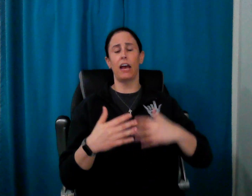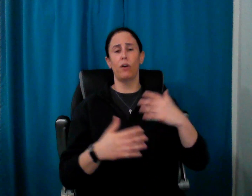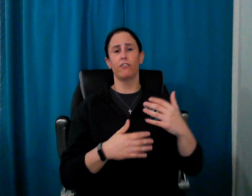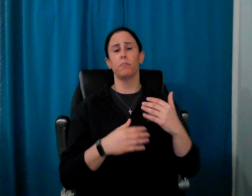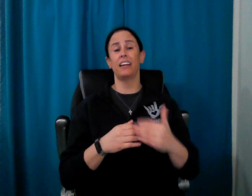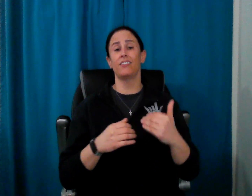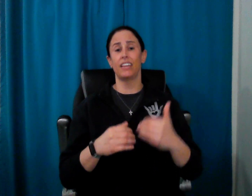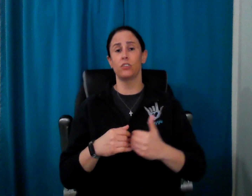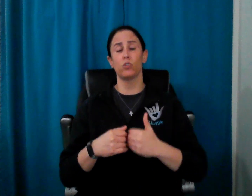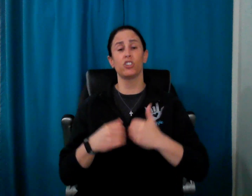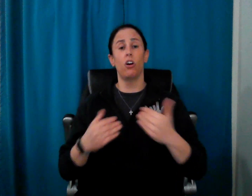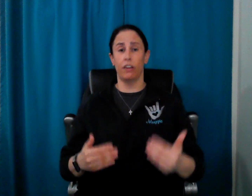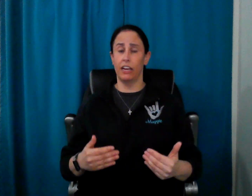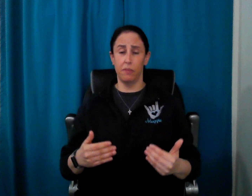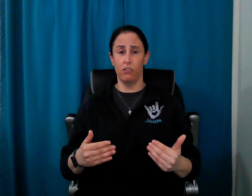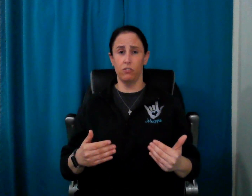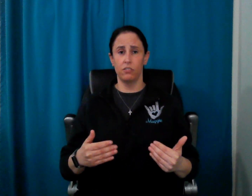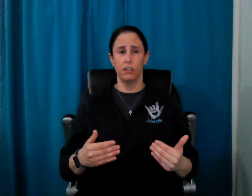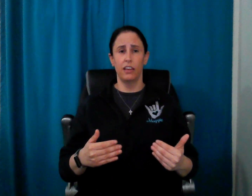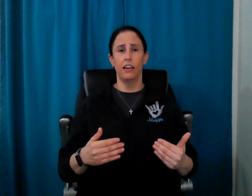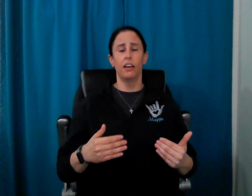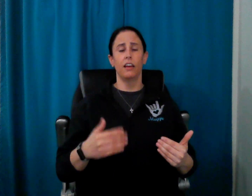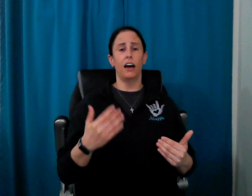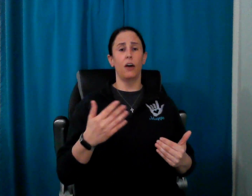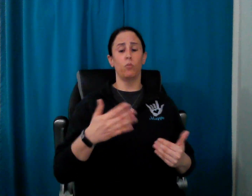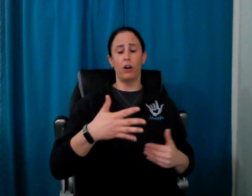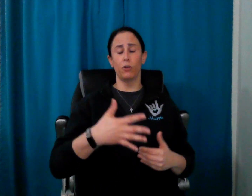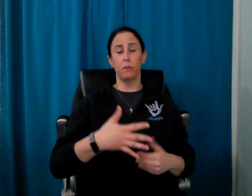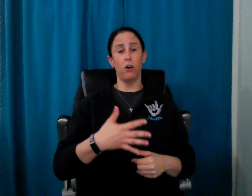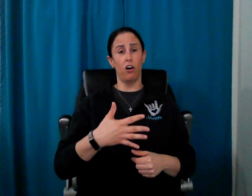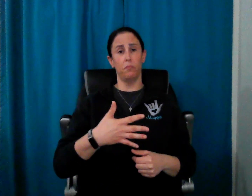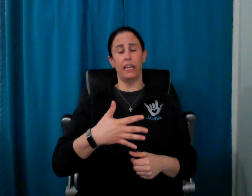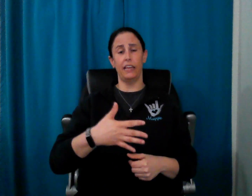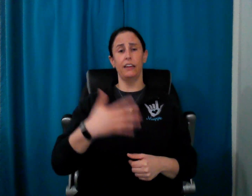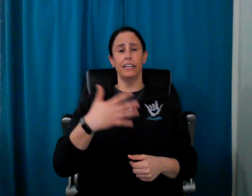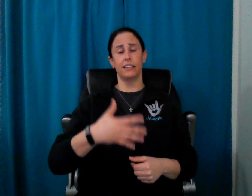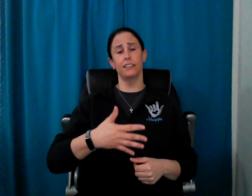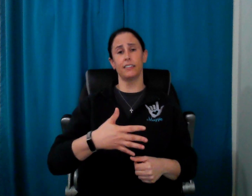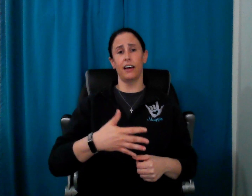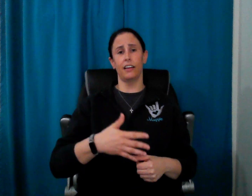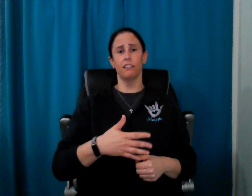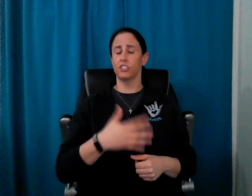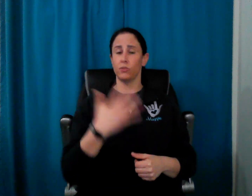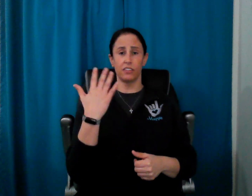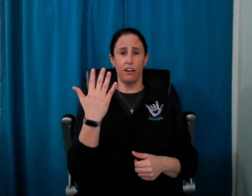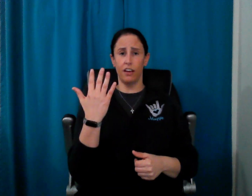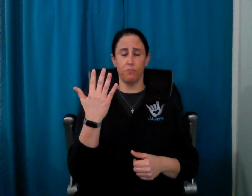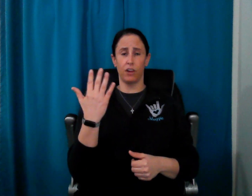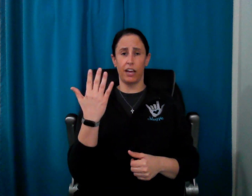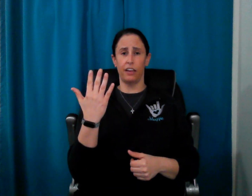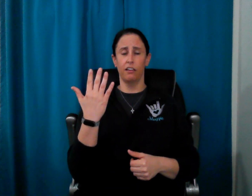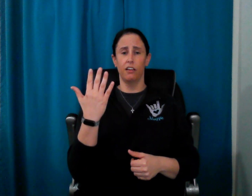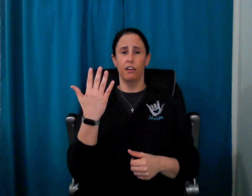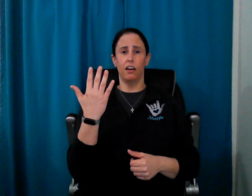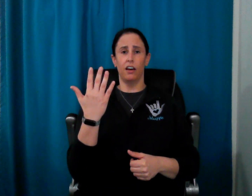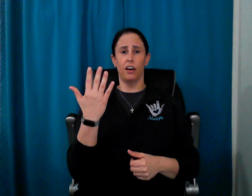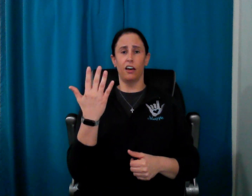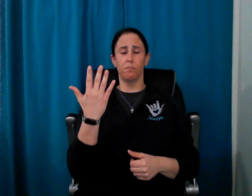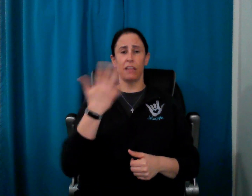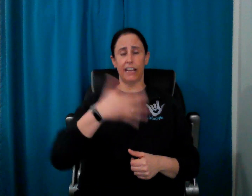however many things we're talking about. We hold it palm in and to the side, so it's not upright, and